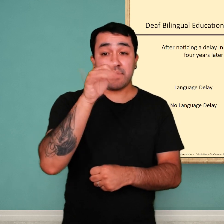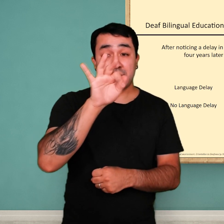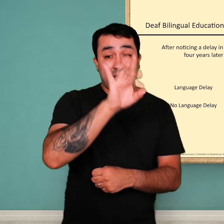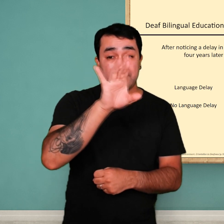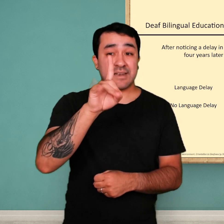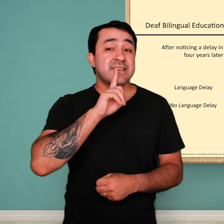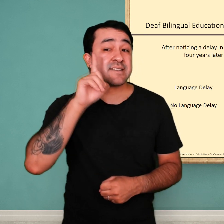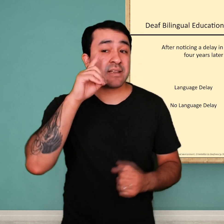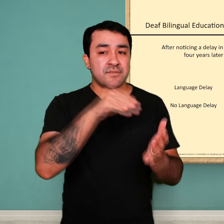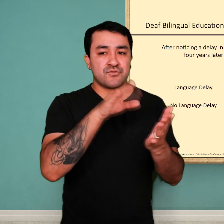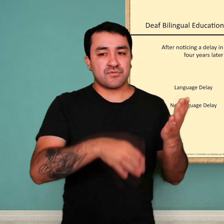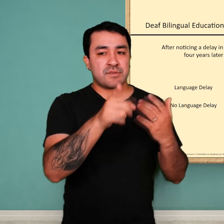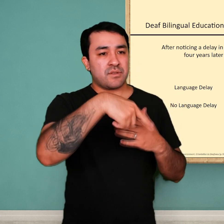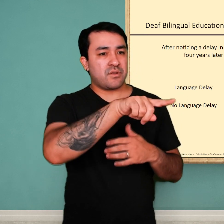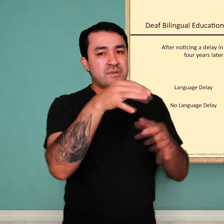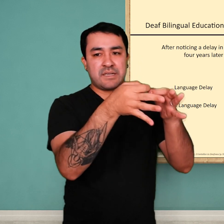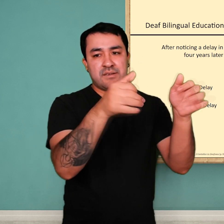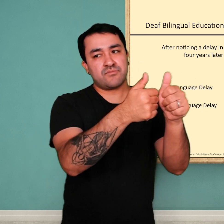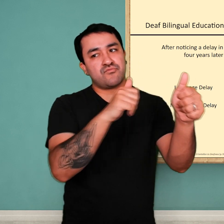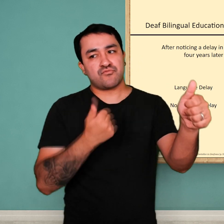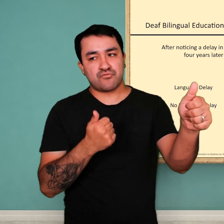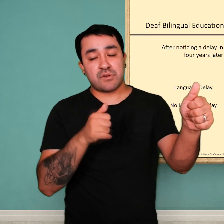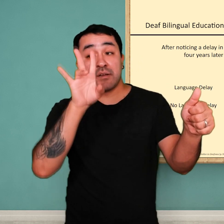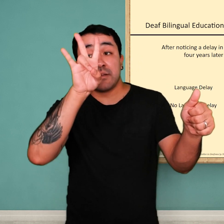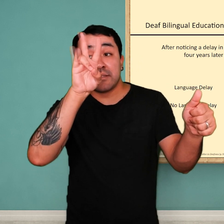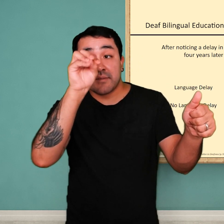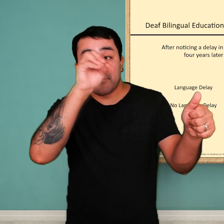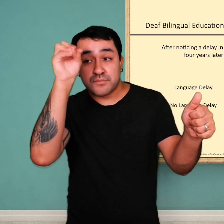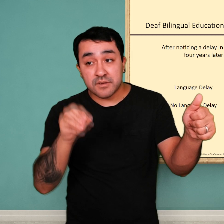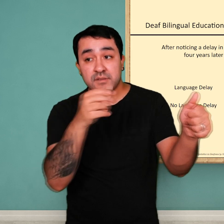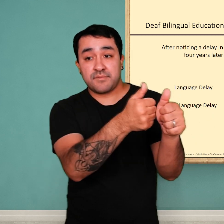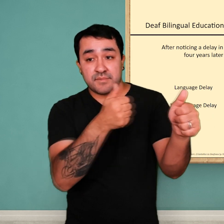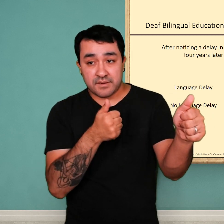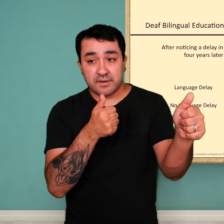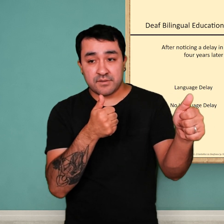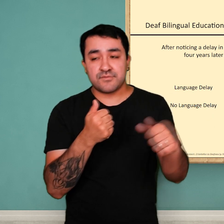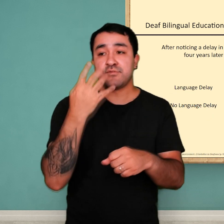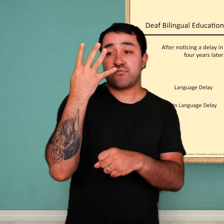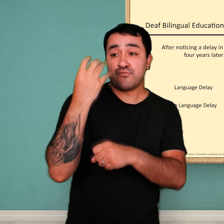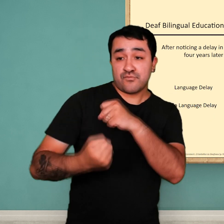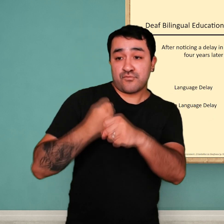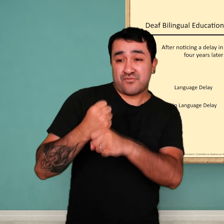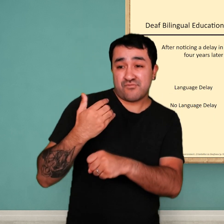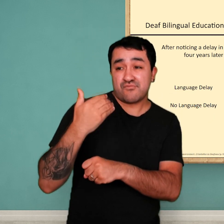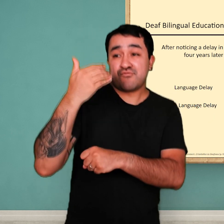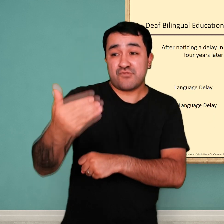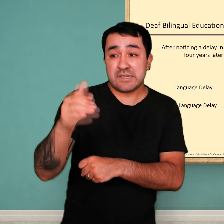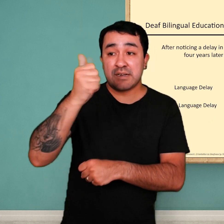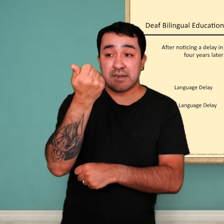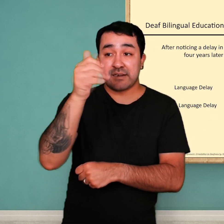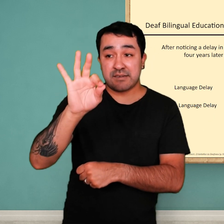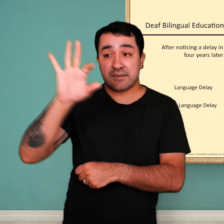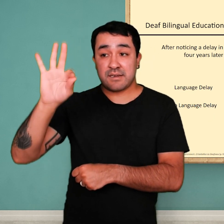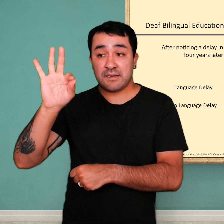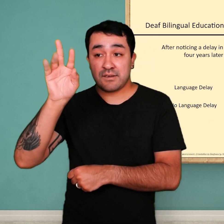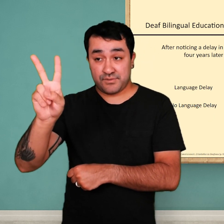the program were experiencing a language delay. 4 years later, after implanting a bilingual program,